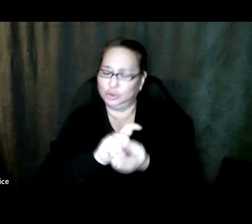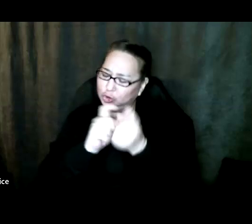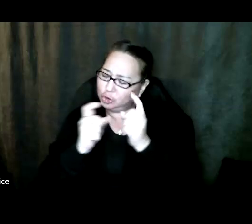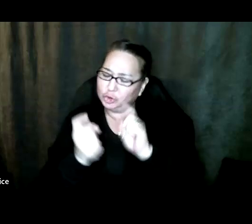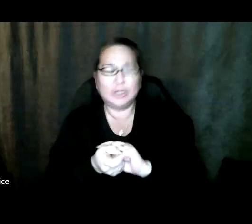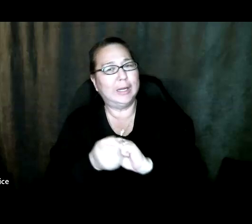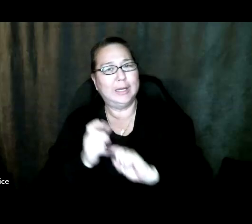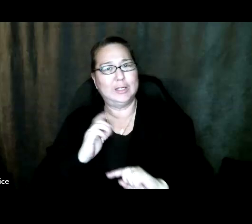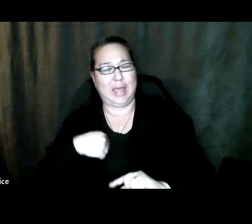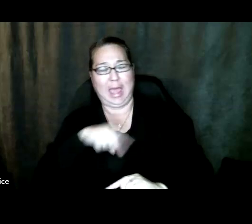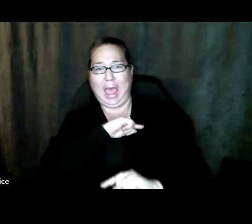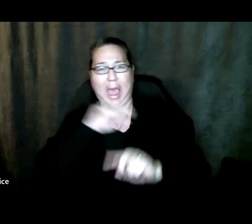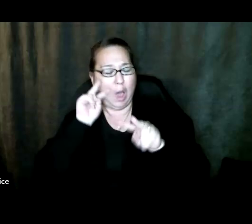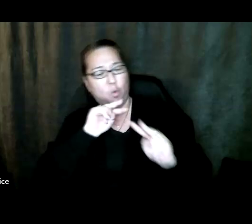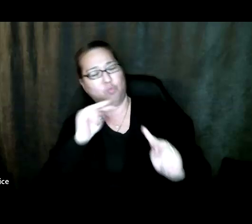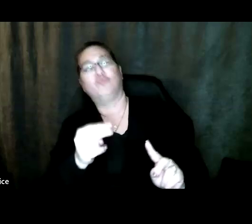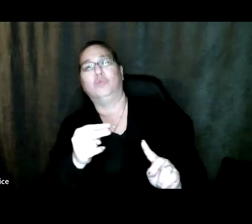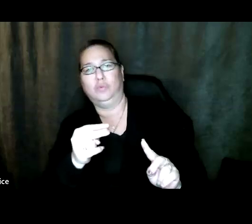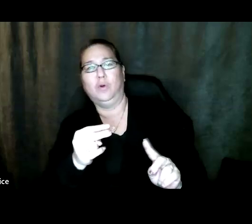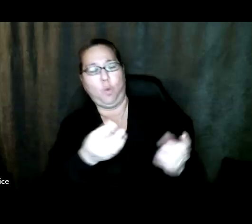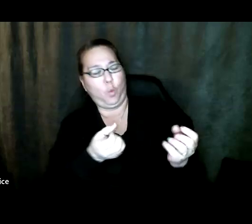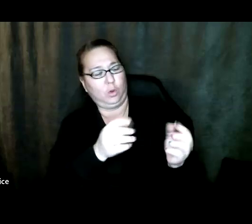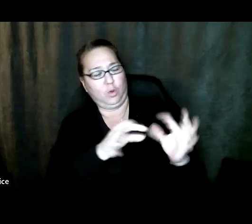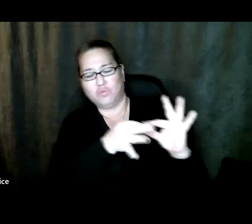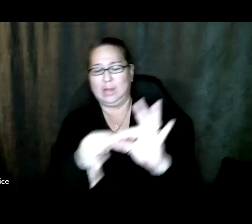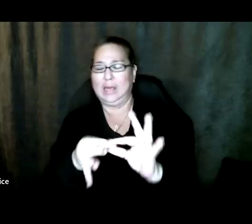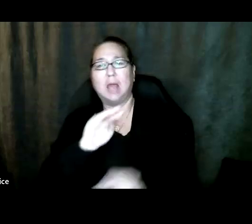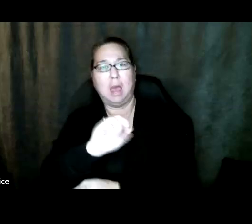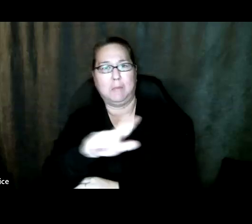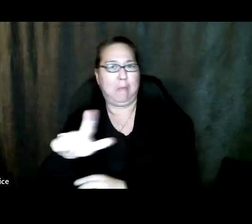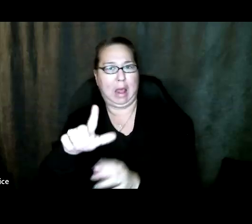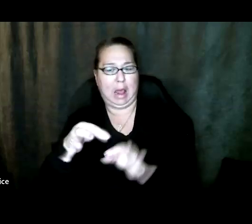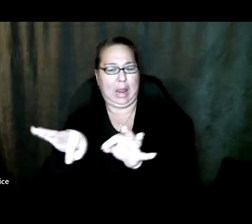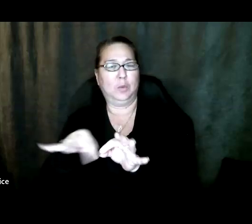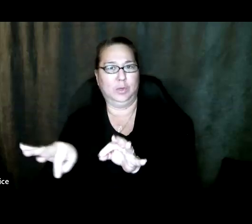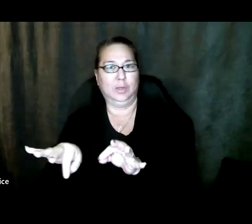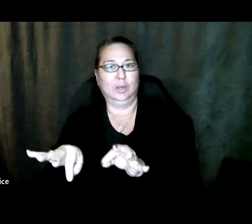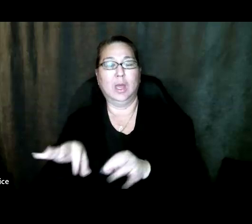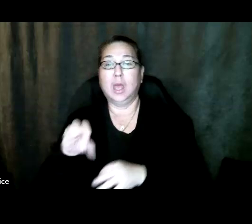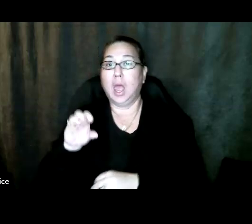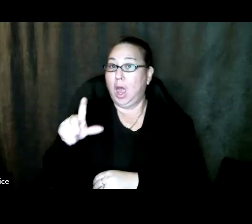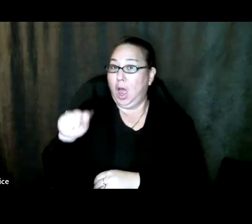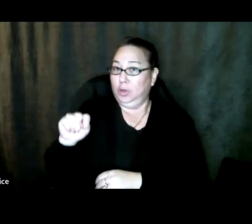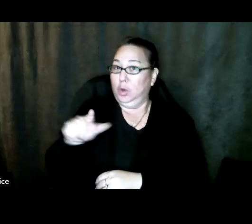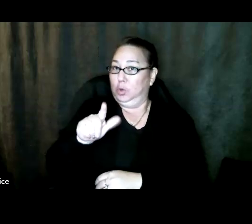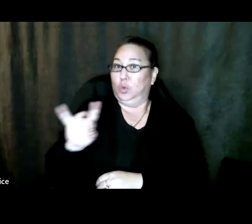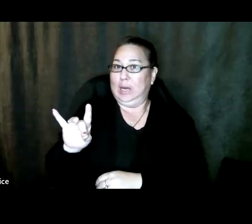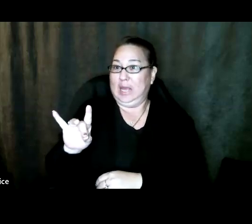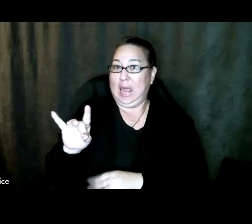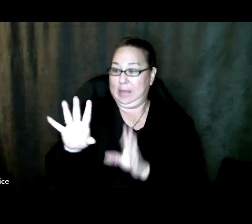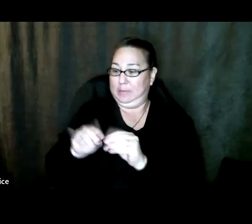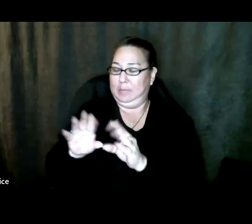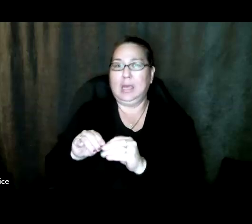BPS's strategies for multilingual education. In your retreat on October 28th, please discuss the